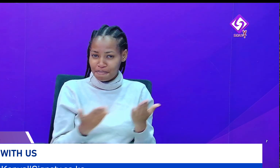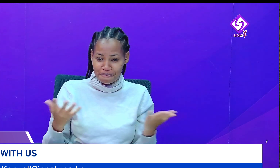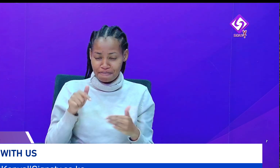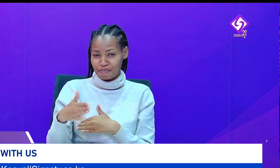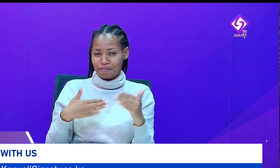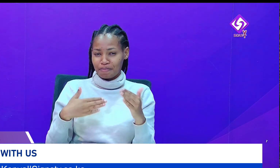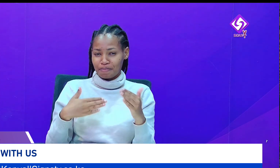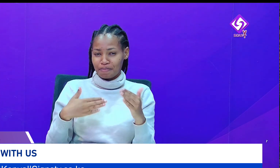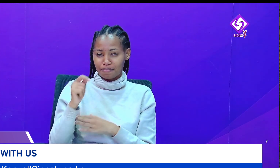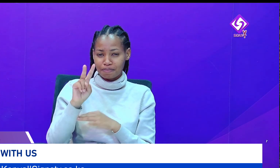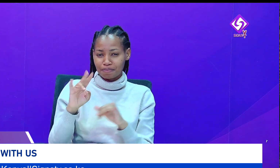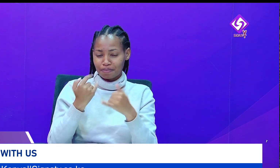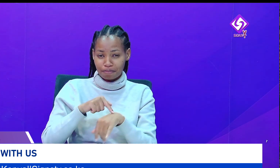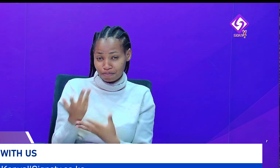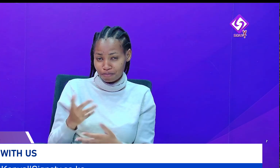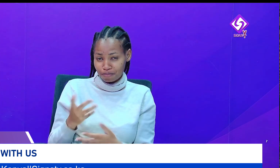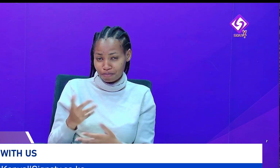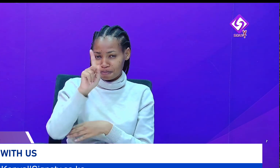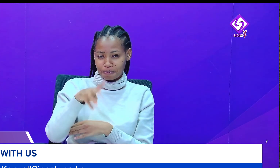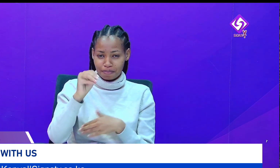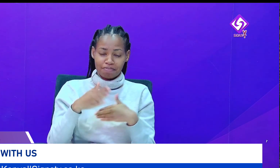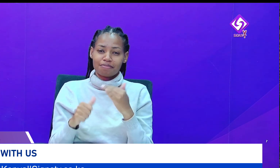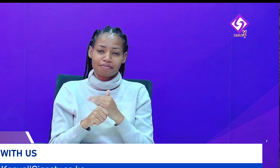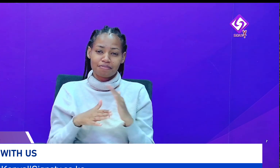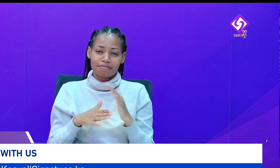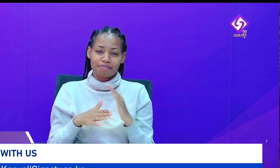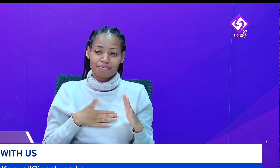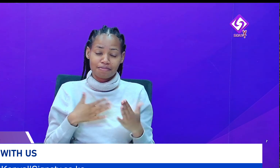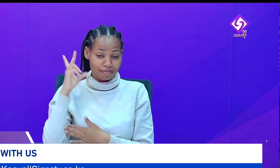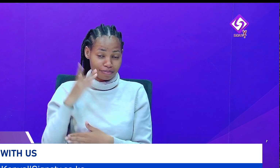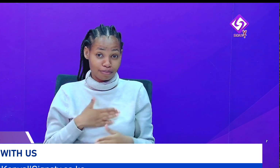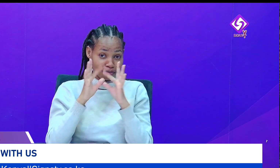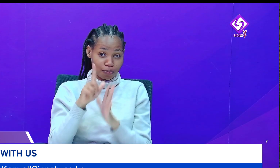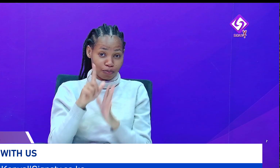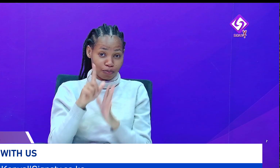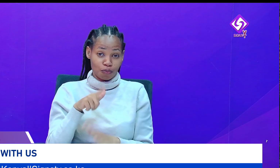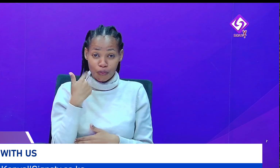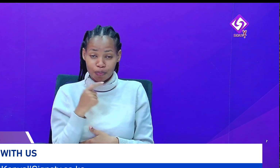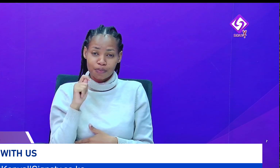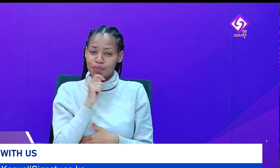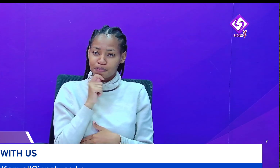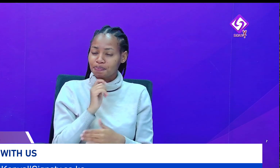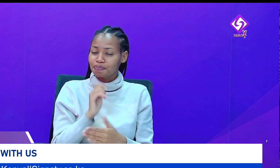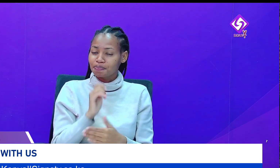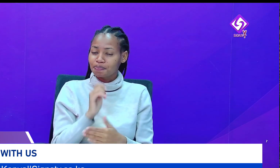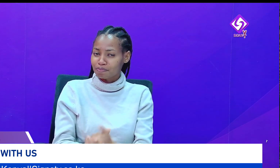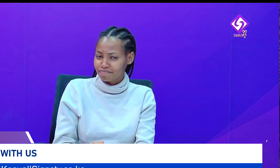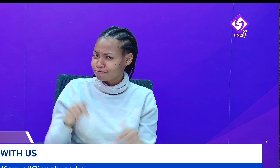Hello viewers and welcome to Science TV Crunch News. You are with me, Catherine Govi, and my sign language interpreter doing the voicing, Tobias